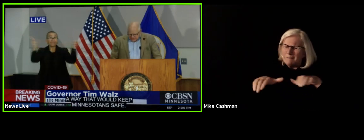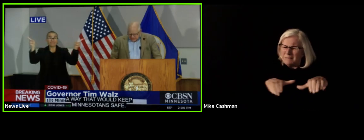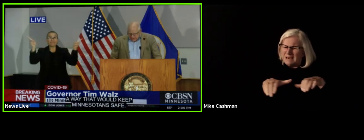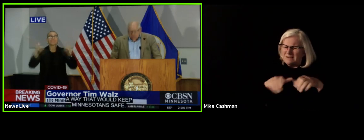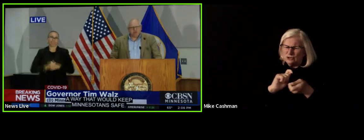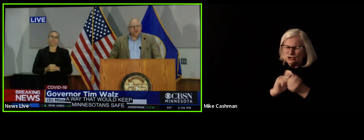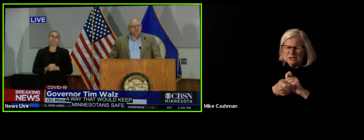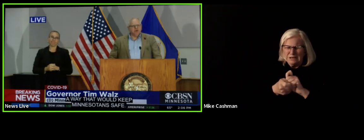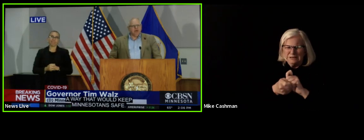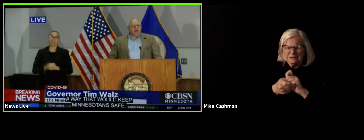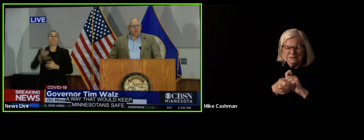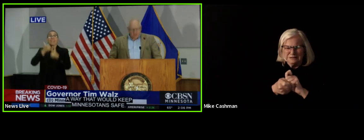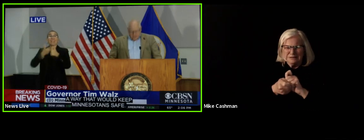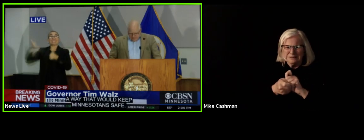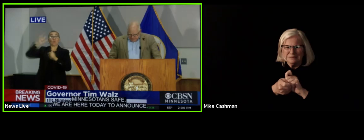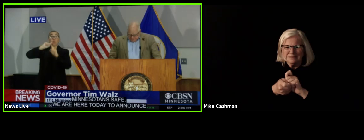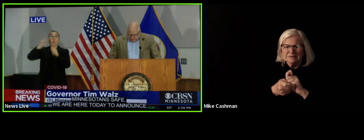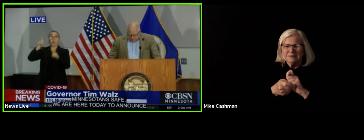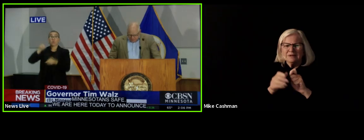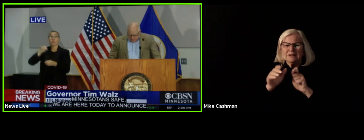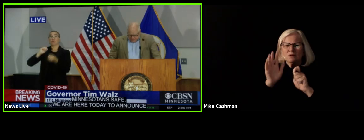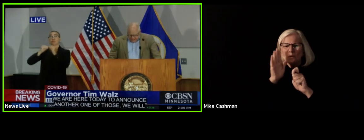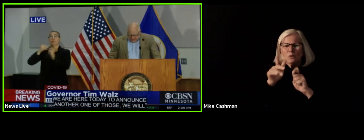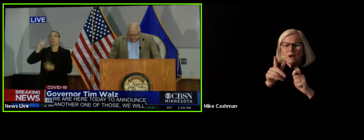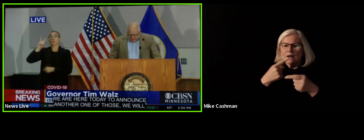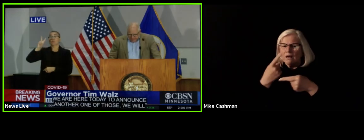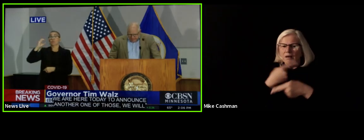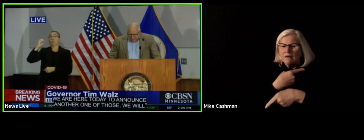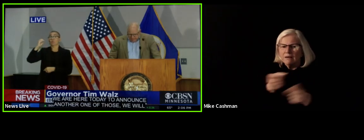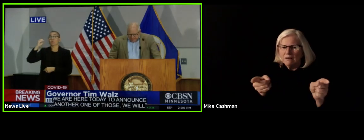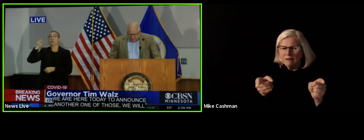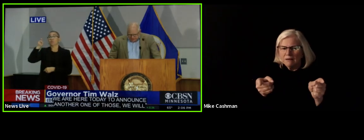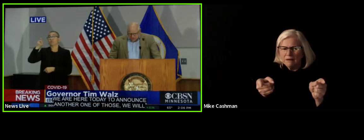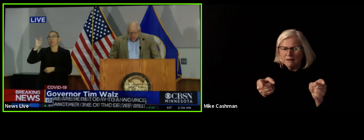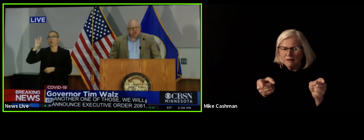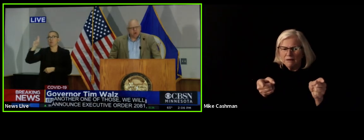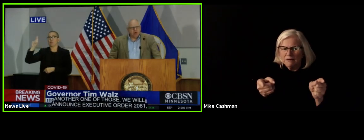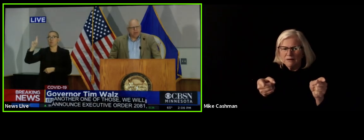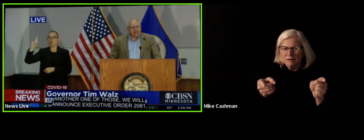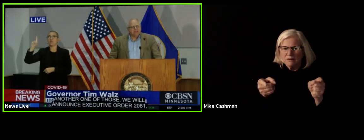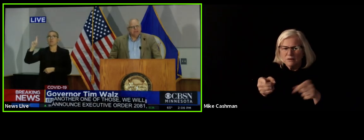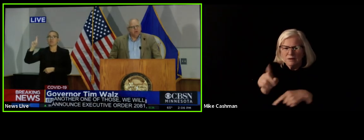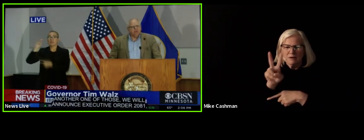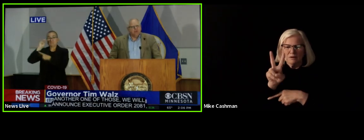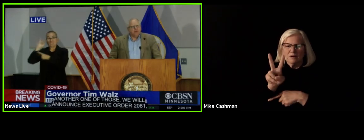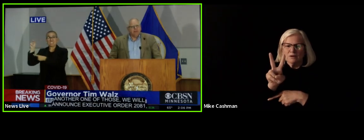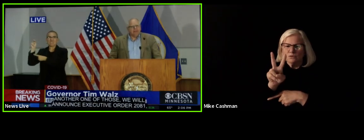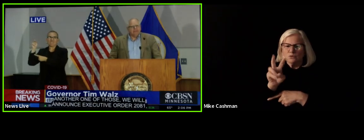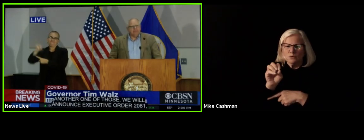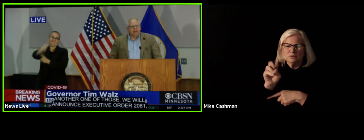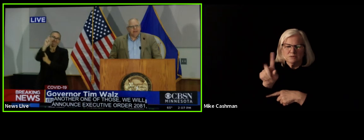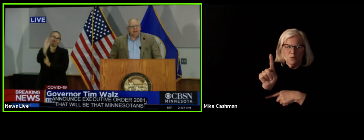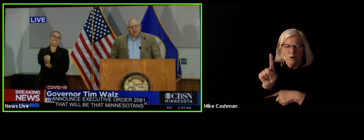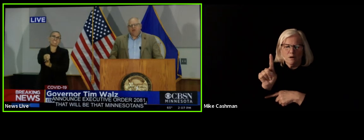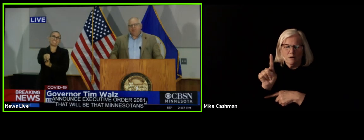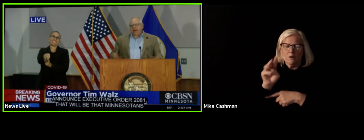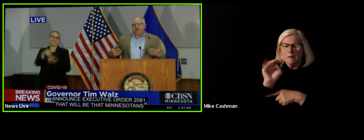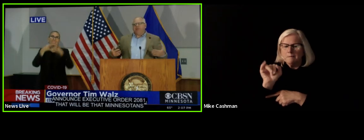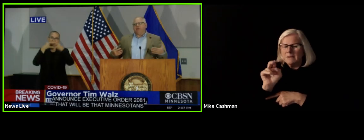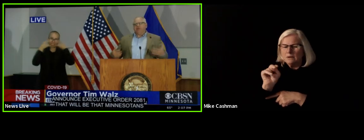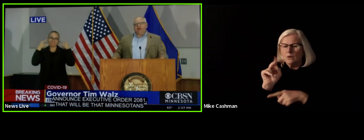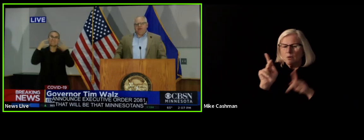announce Executive Order 2081 that will be a Minnesotans must wear a mask indoors, a masking mandate. I want